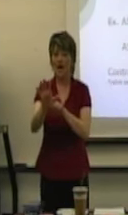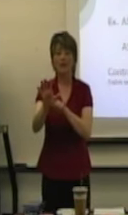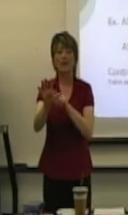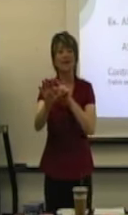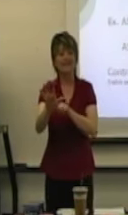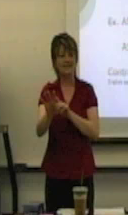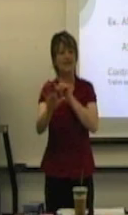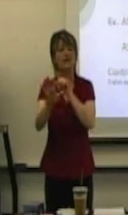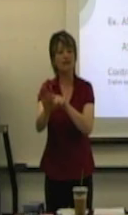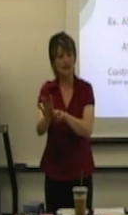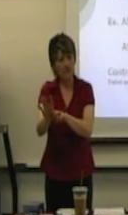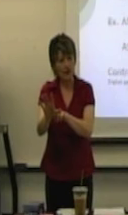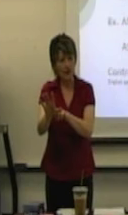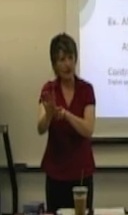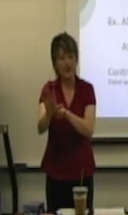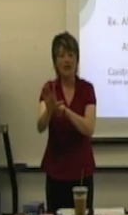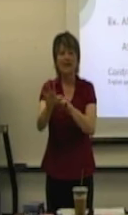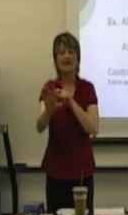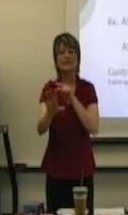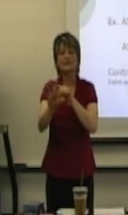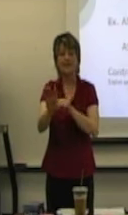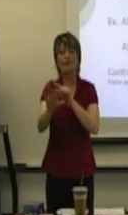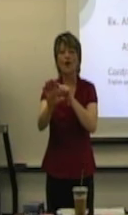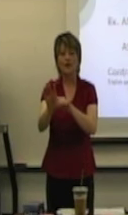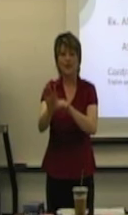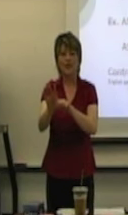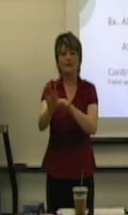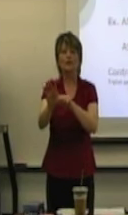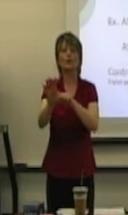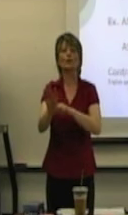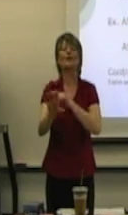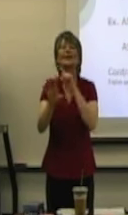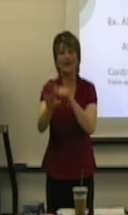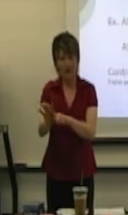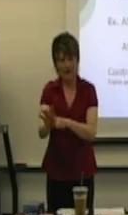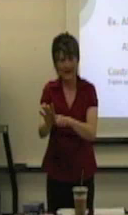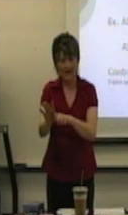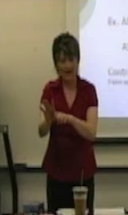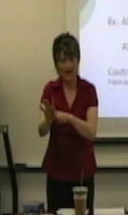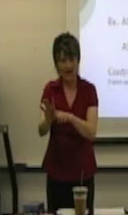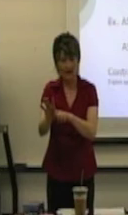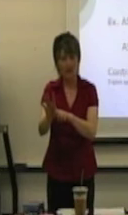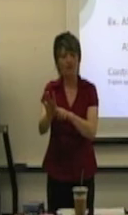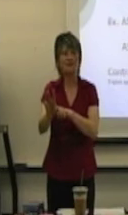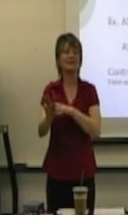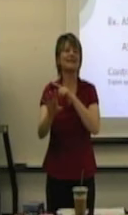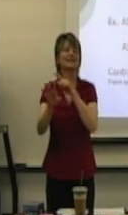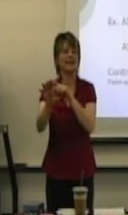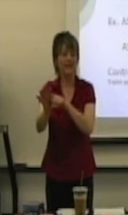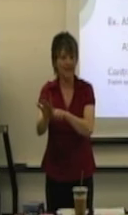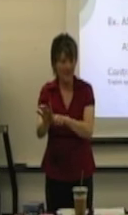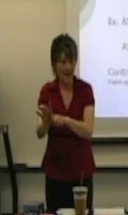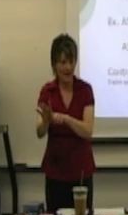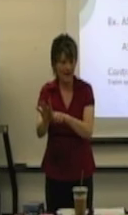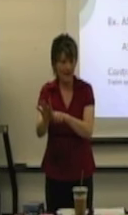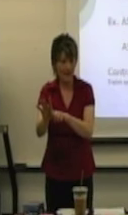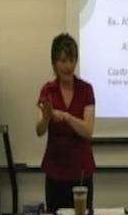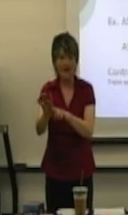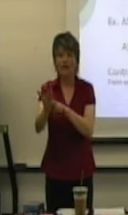ASL is clear, instead of always reiterating it, presenting it again, in